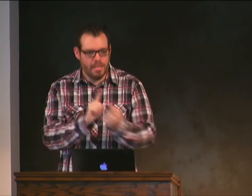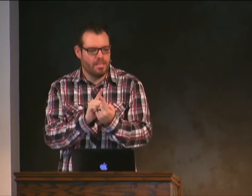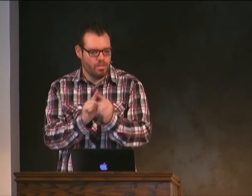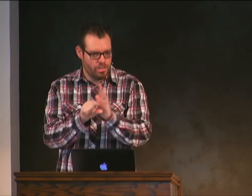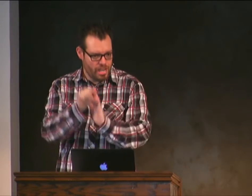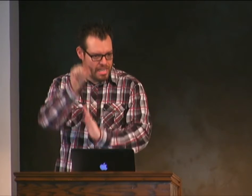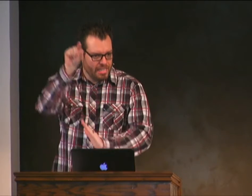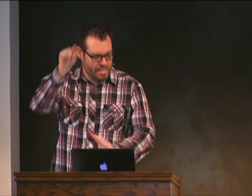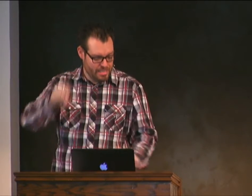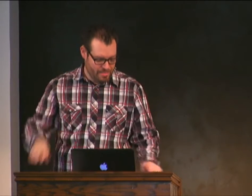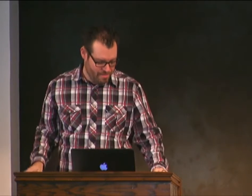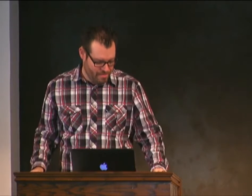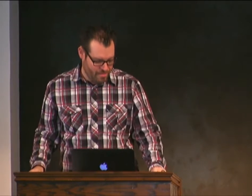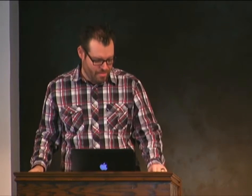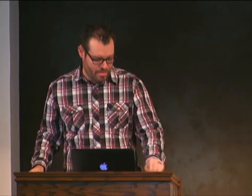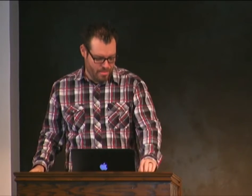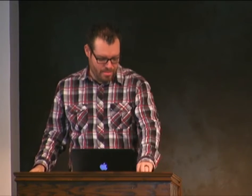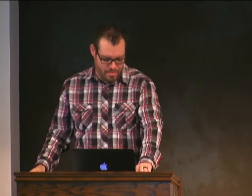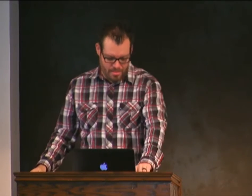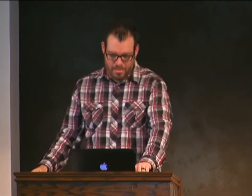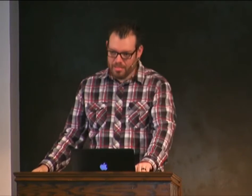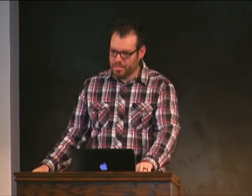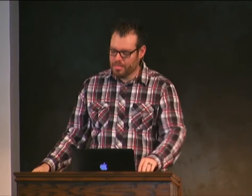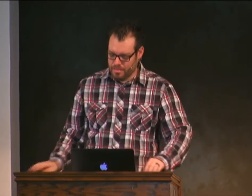You will meet those giants.